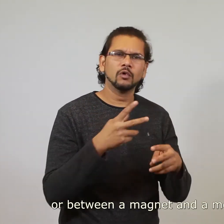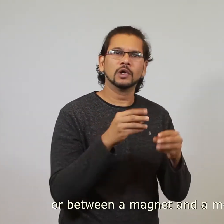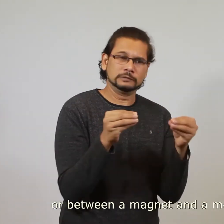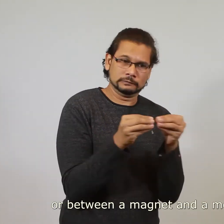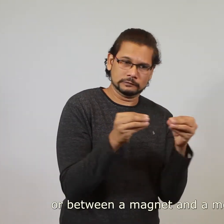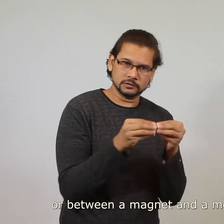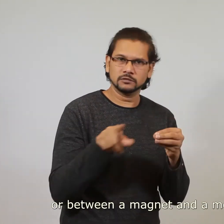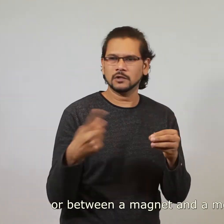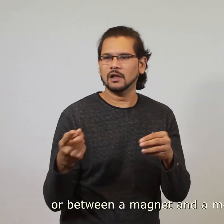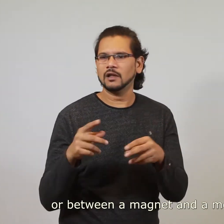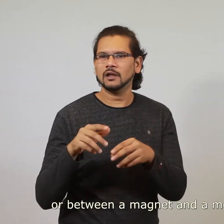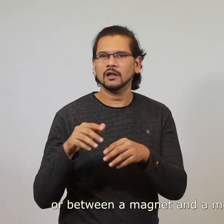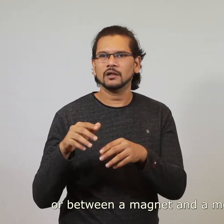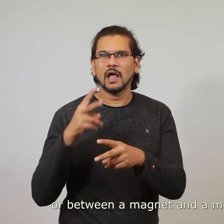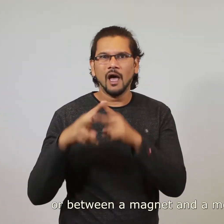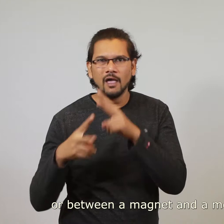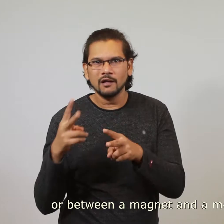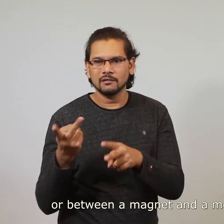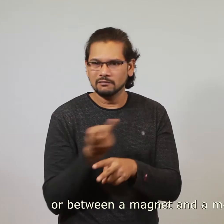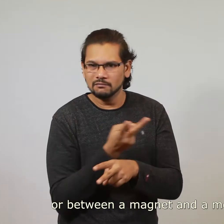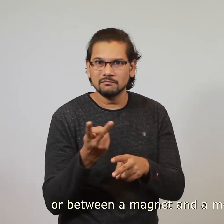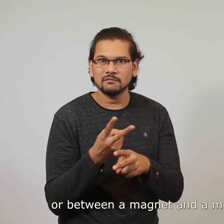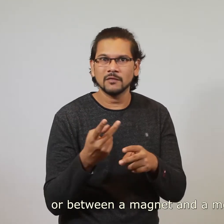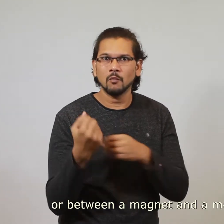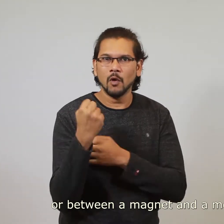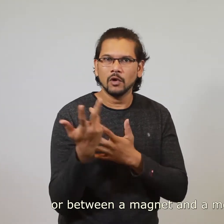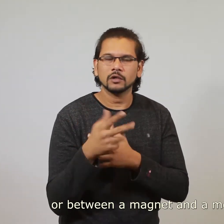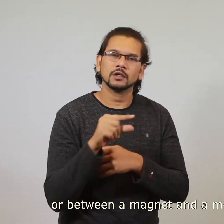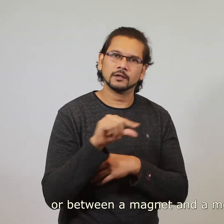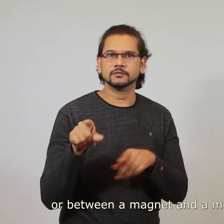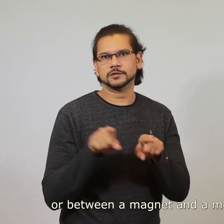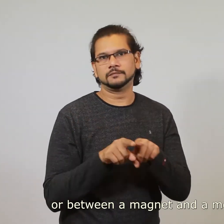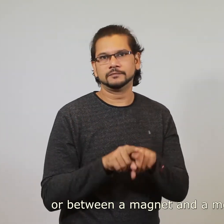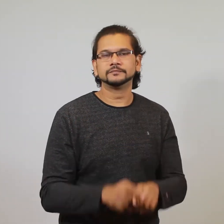or between a magnet and a metal like iron.